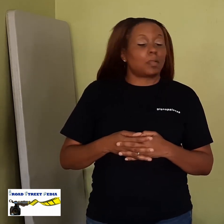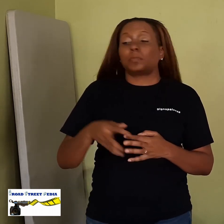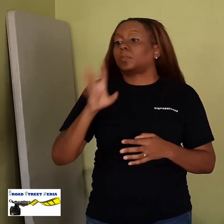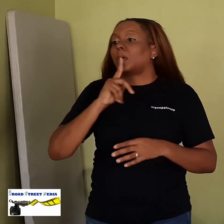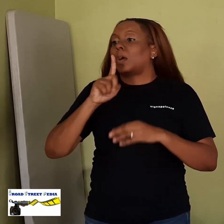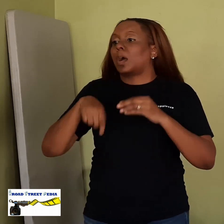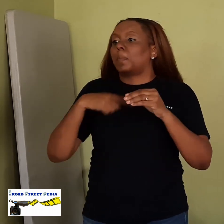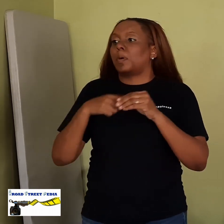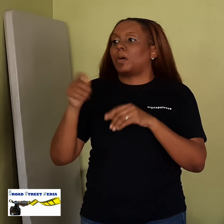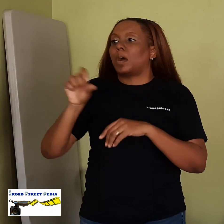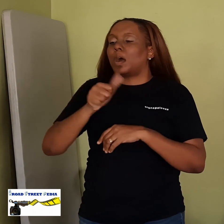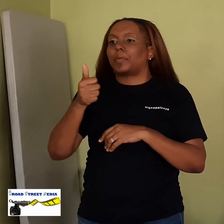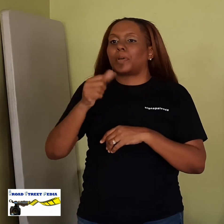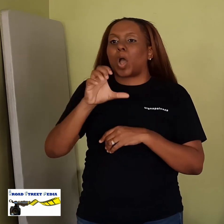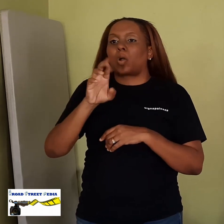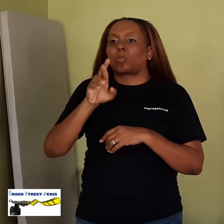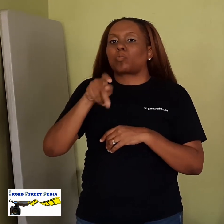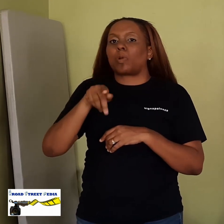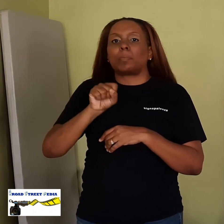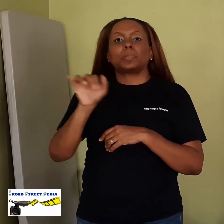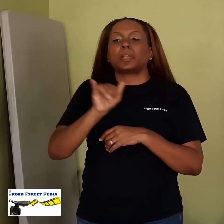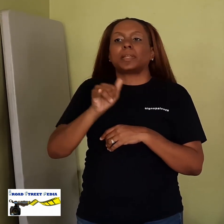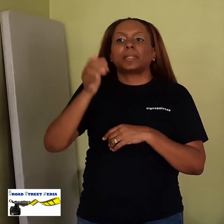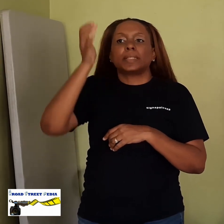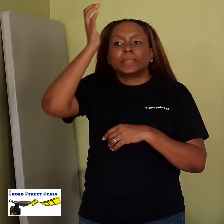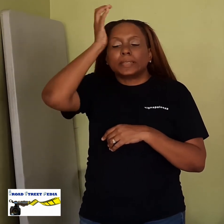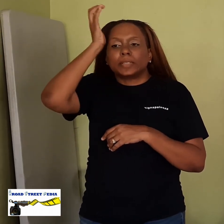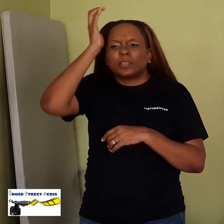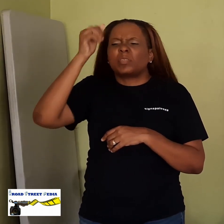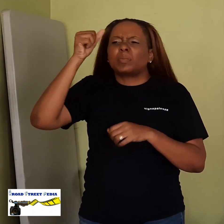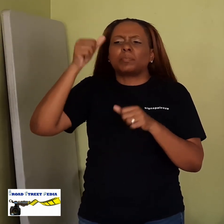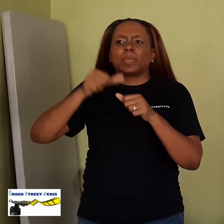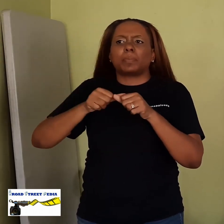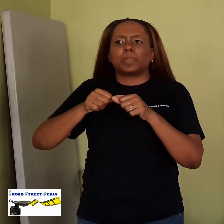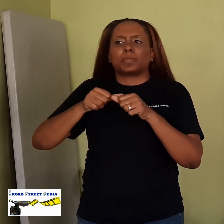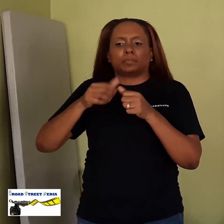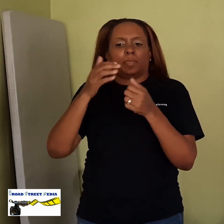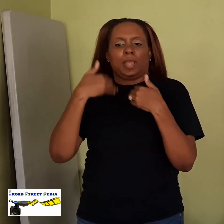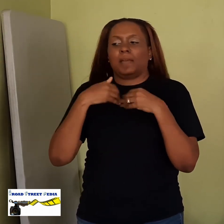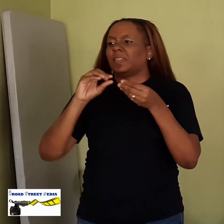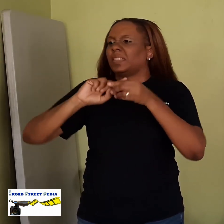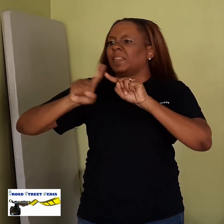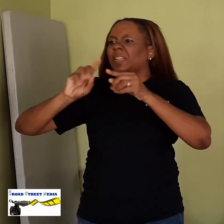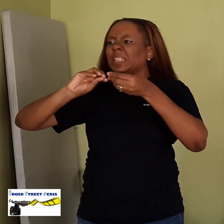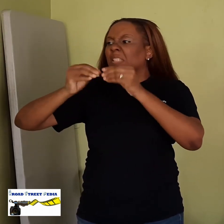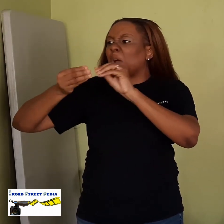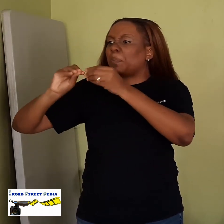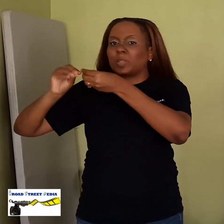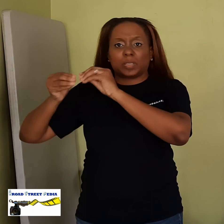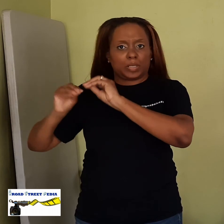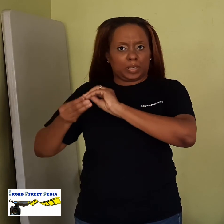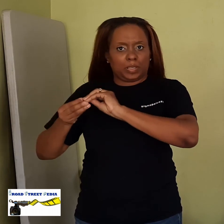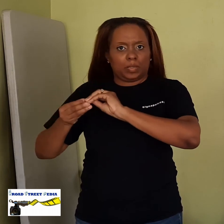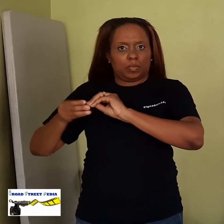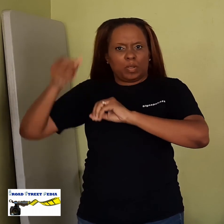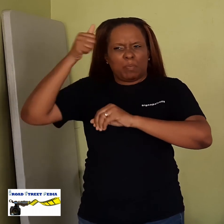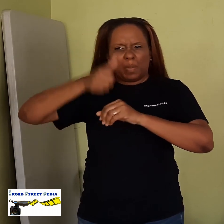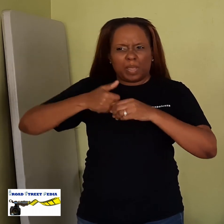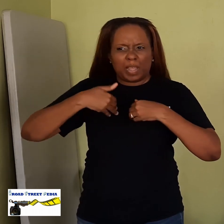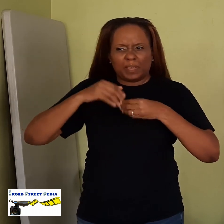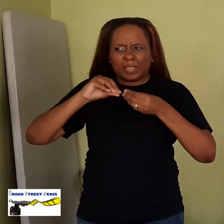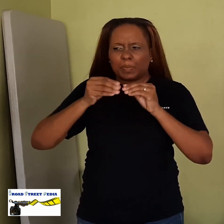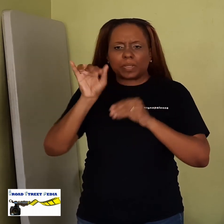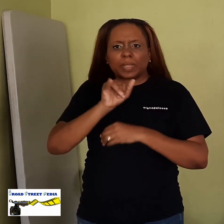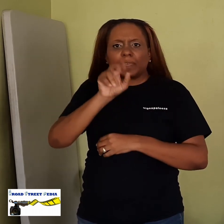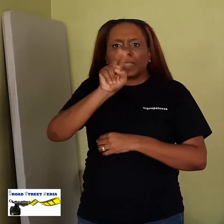give them more of that nitrogen. The N must be the bigger number. But we must also continue to replenish the roots as well. So